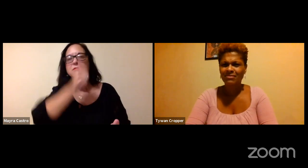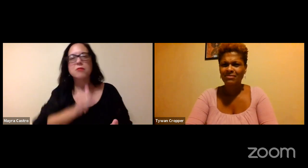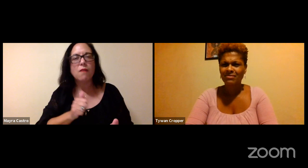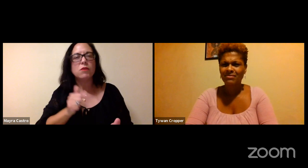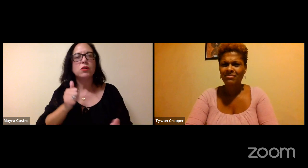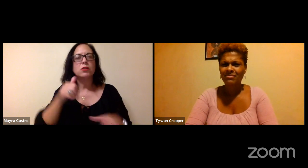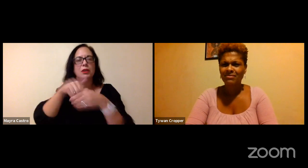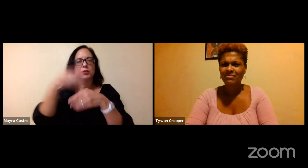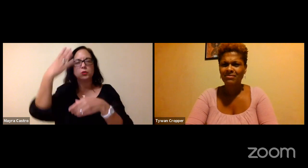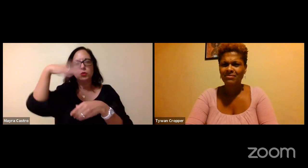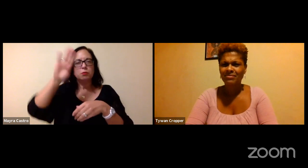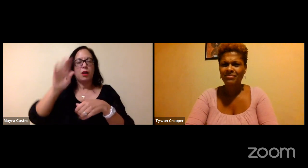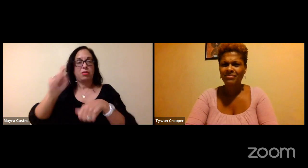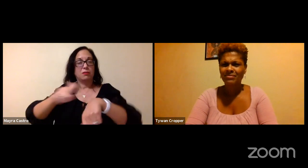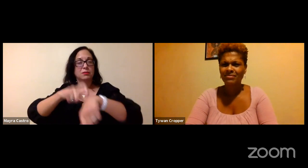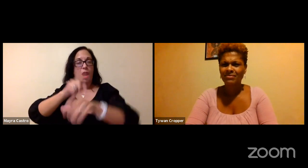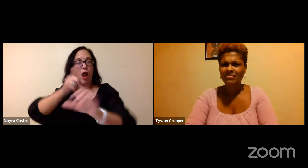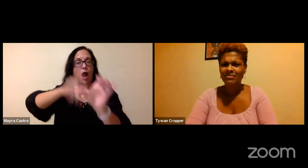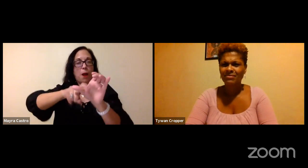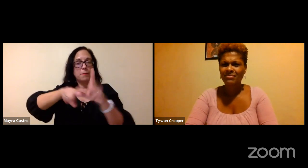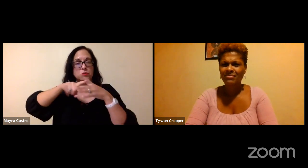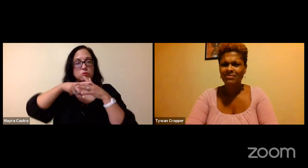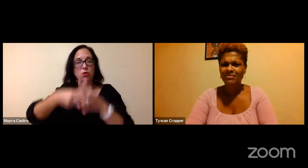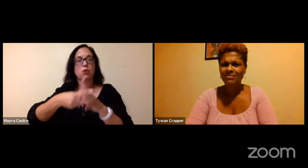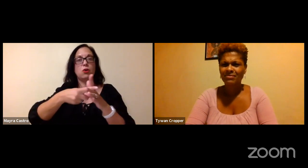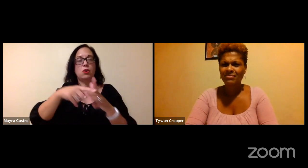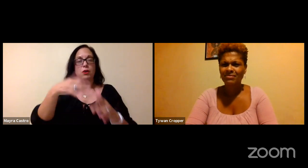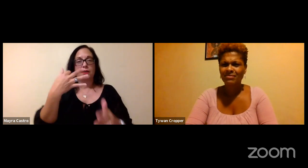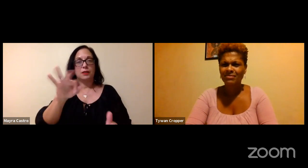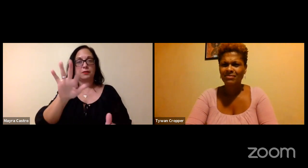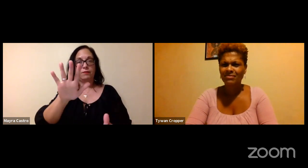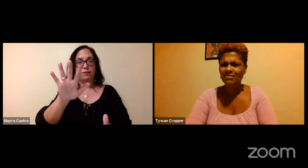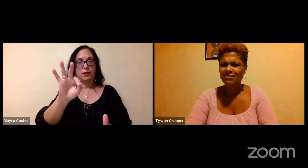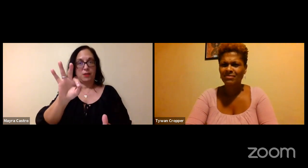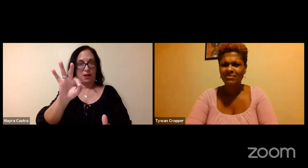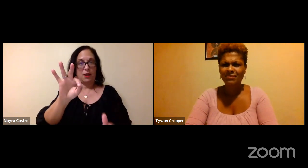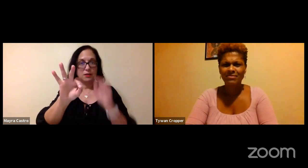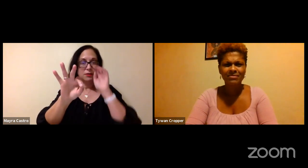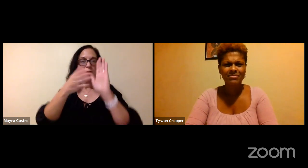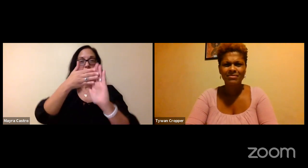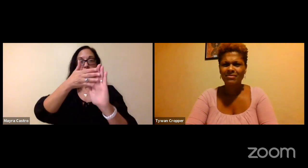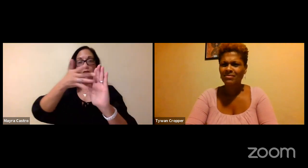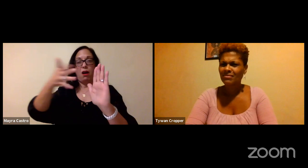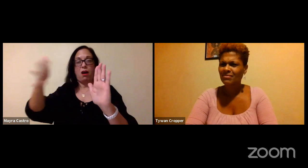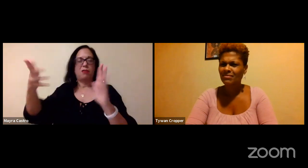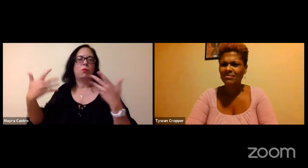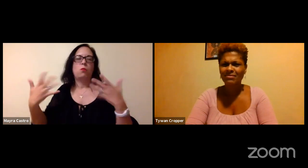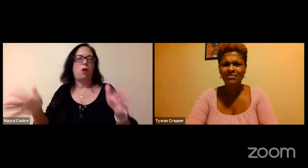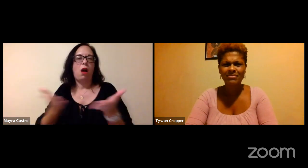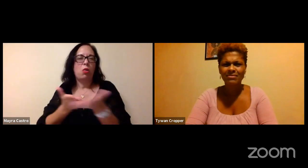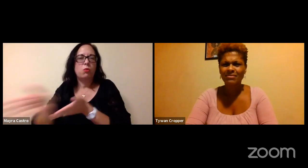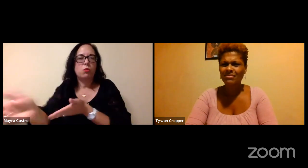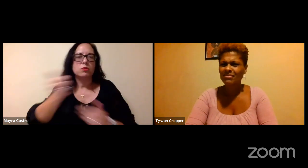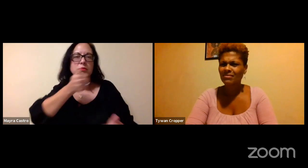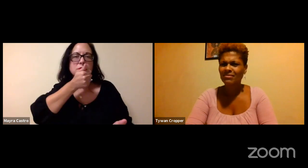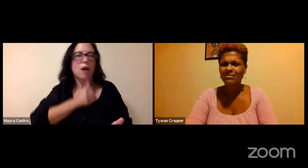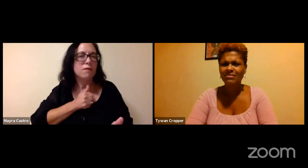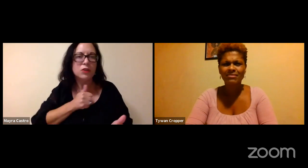Mom and Dad didn't want to have any of their children living in a communist country. And again, this was like